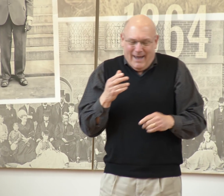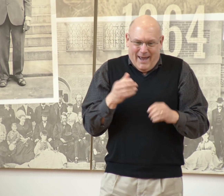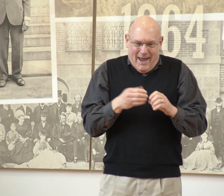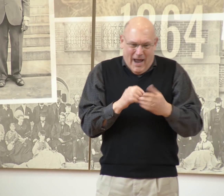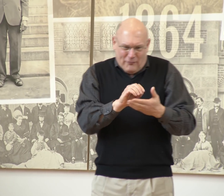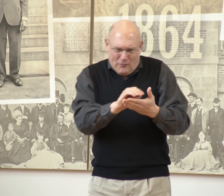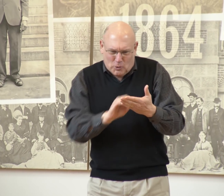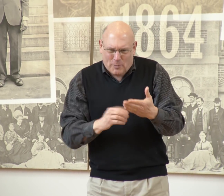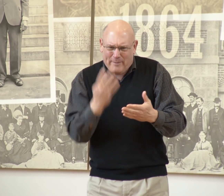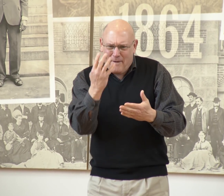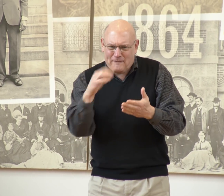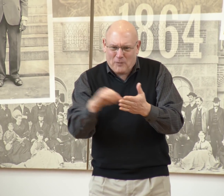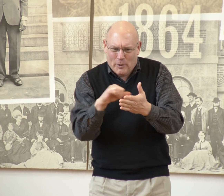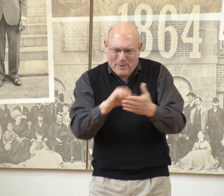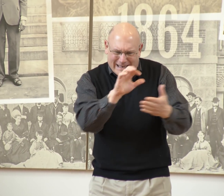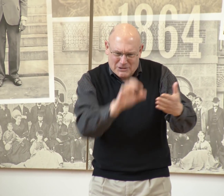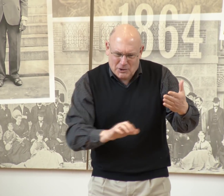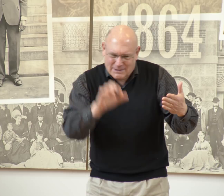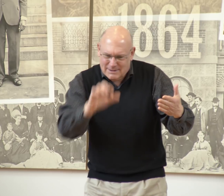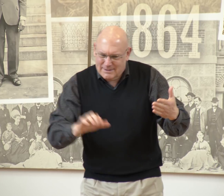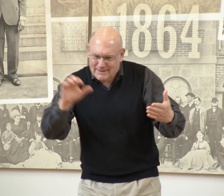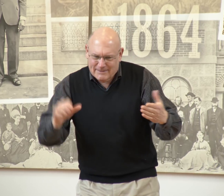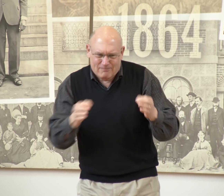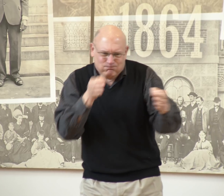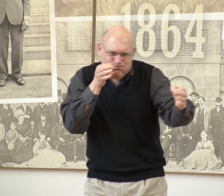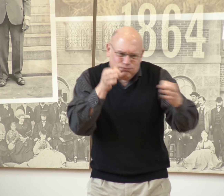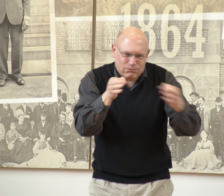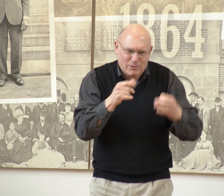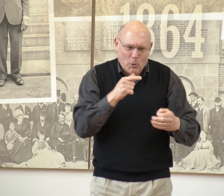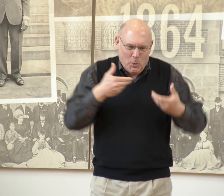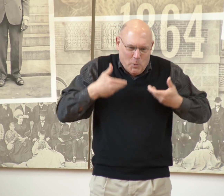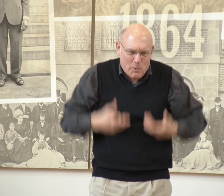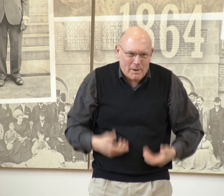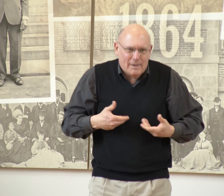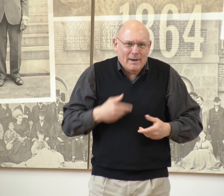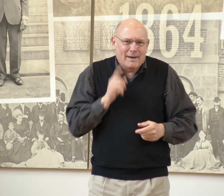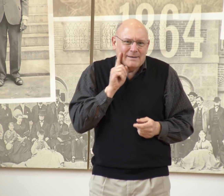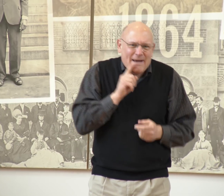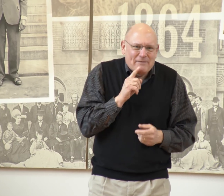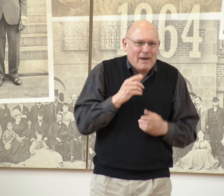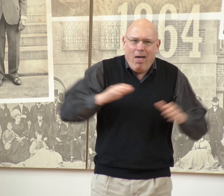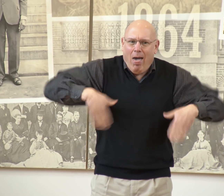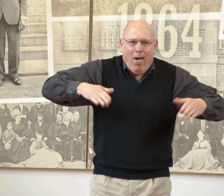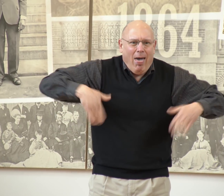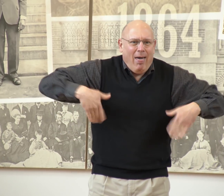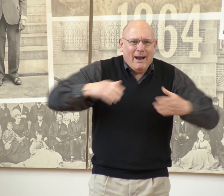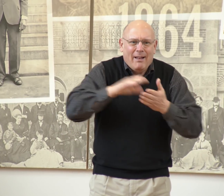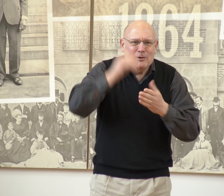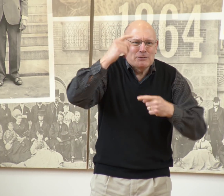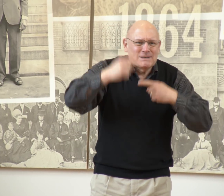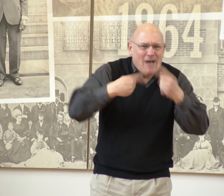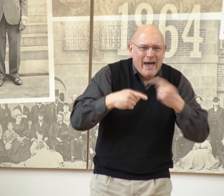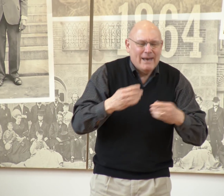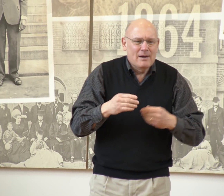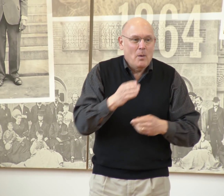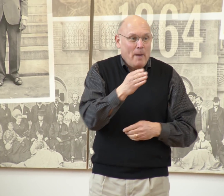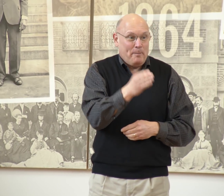Bernard. So I wrote this 4-page letter explaining who I was, that I was deaf, but I didn't really know sign